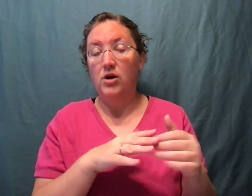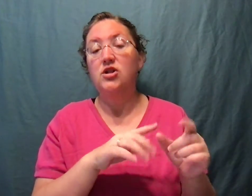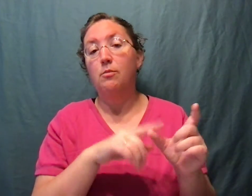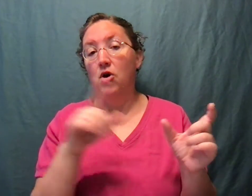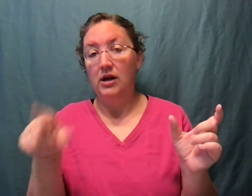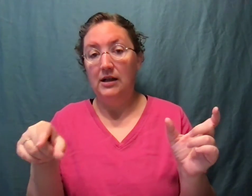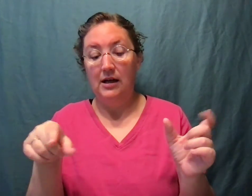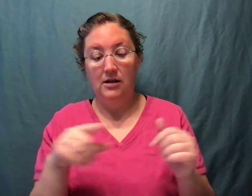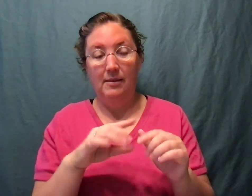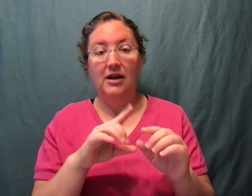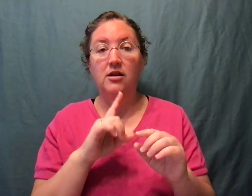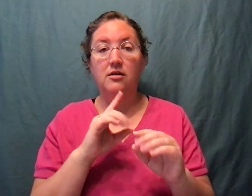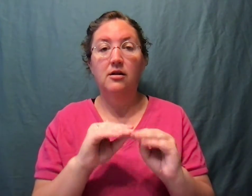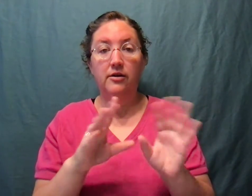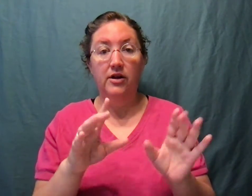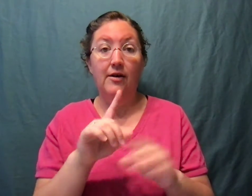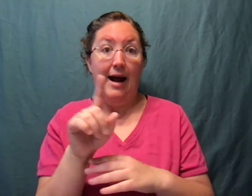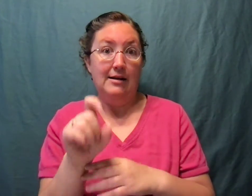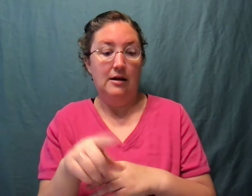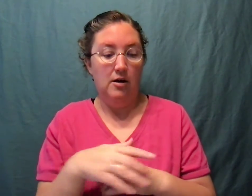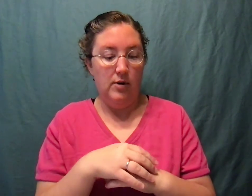question mark at the end to make it clear that you're asking a question.